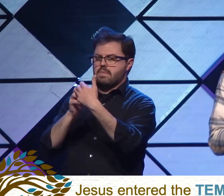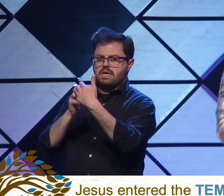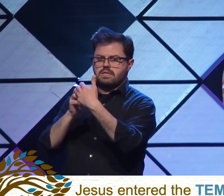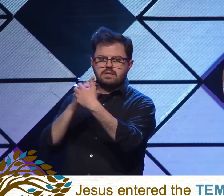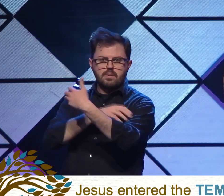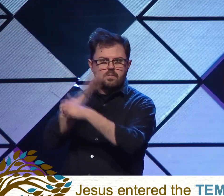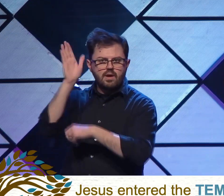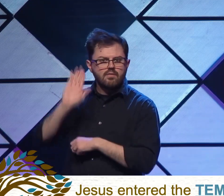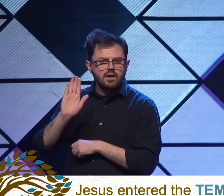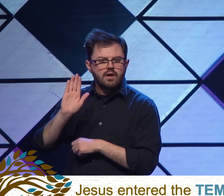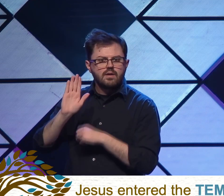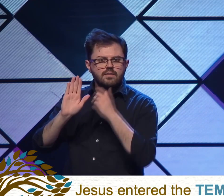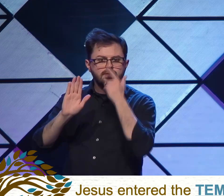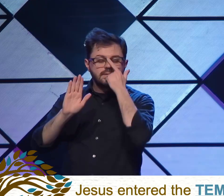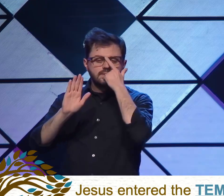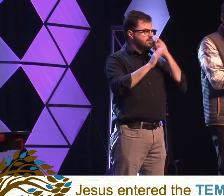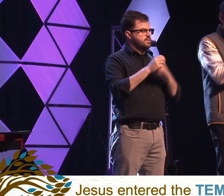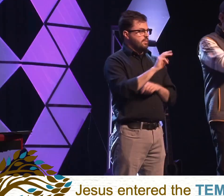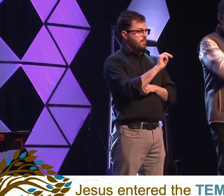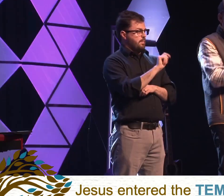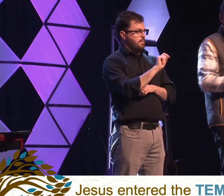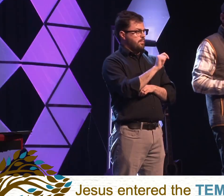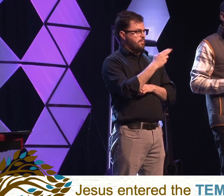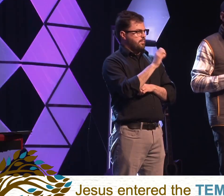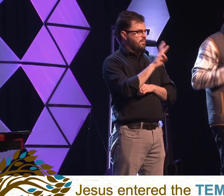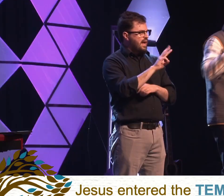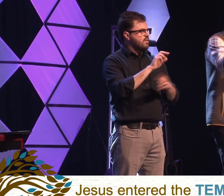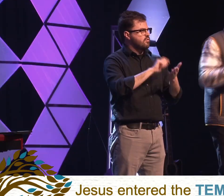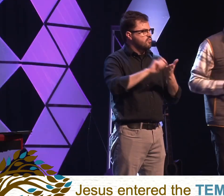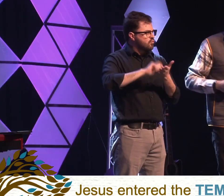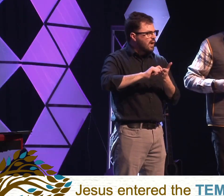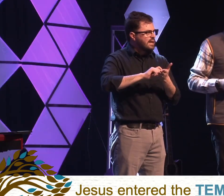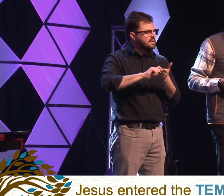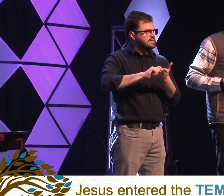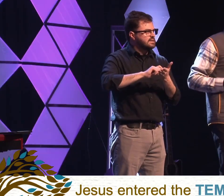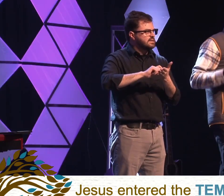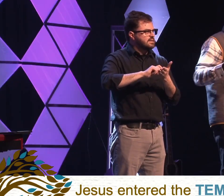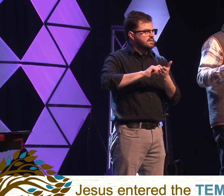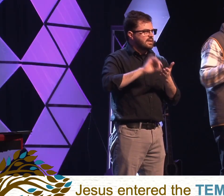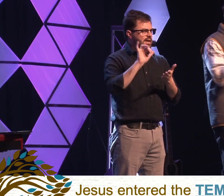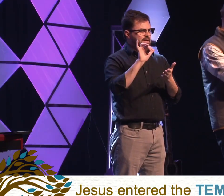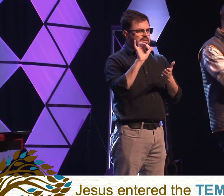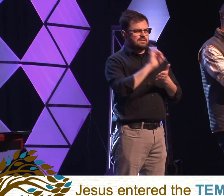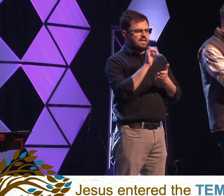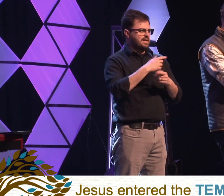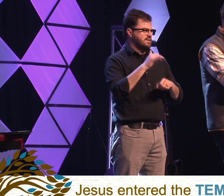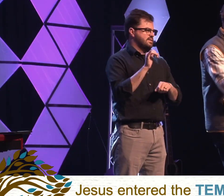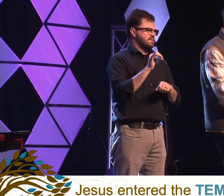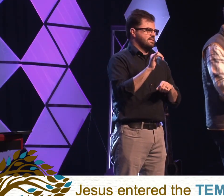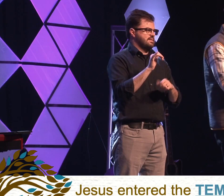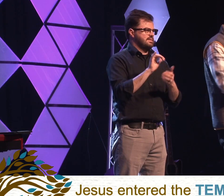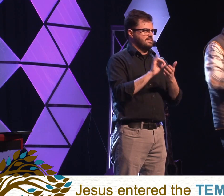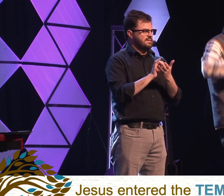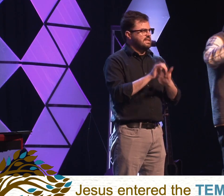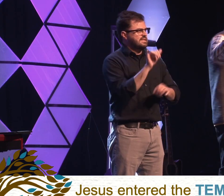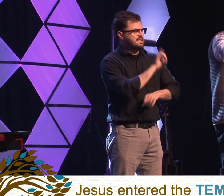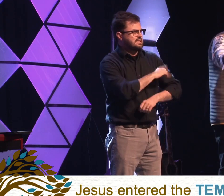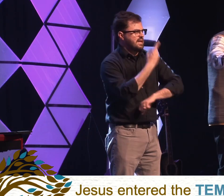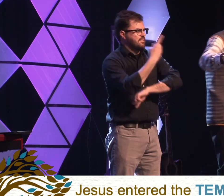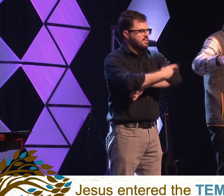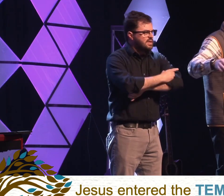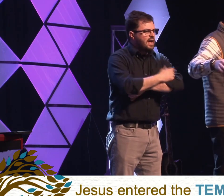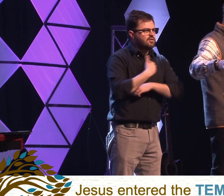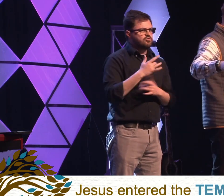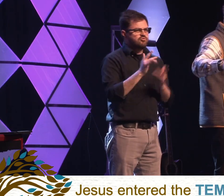Matthew 21, the very next passage in Matthew, so for Matthew, these happen bang, bang, right? Like Jesus goes on lunch break and gets off both